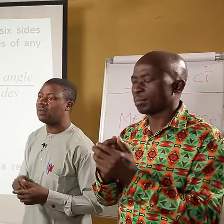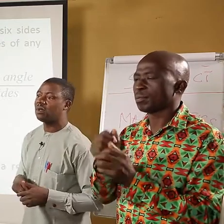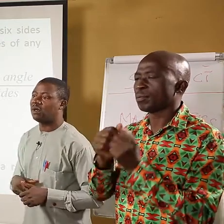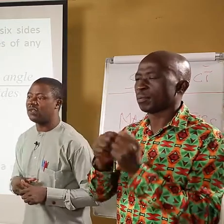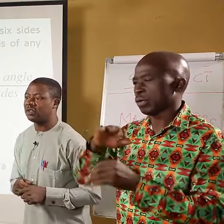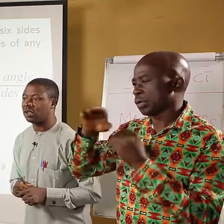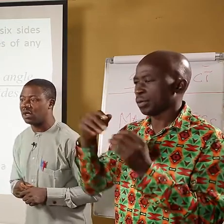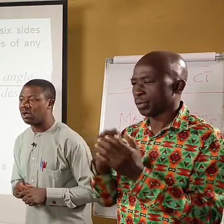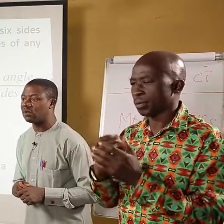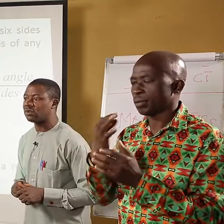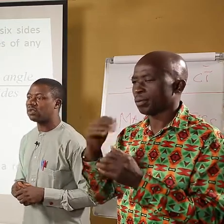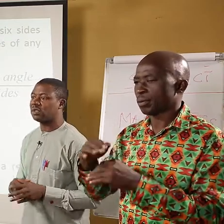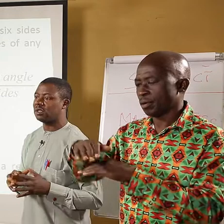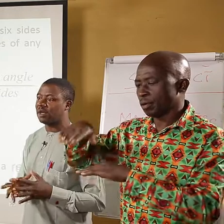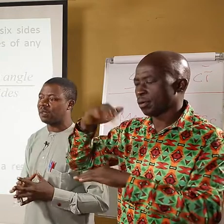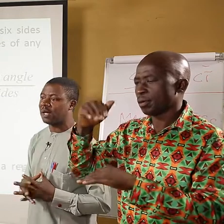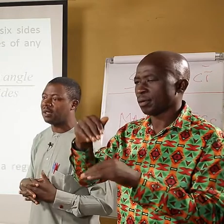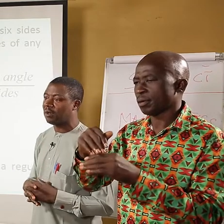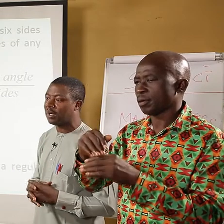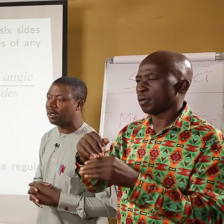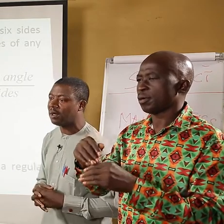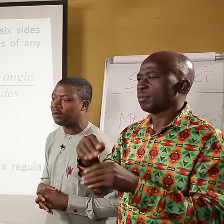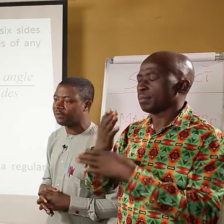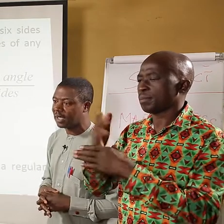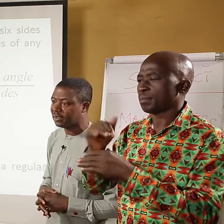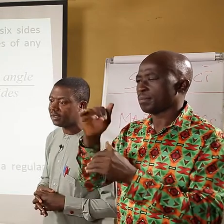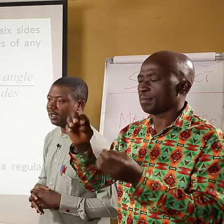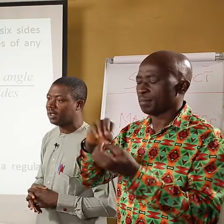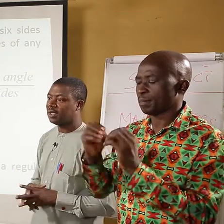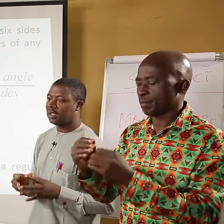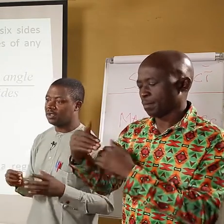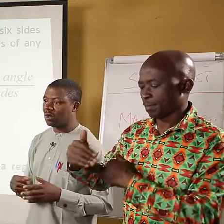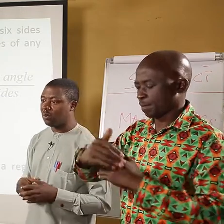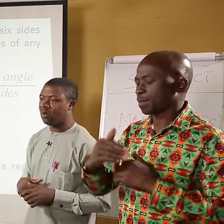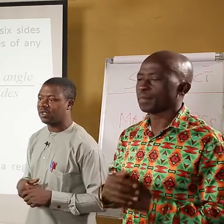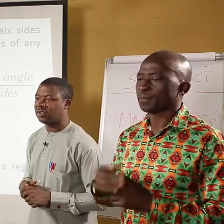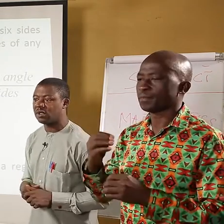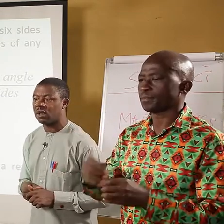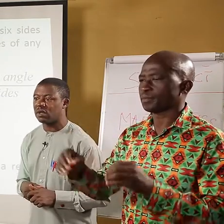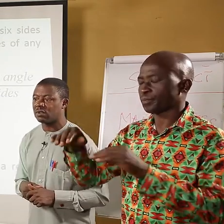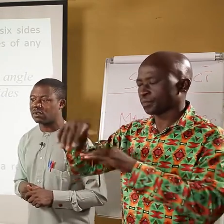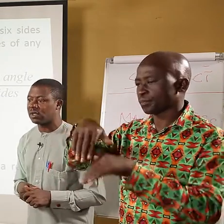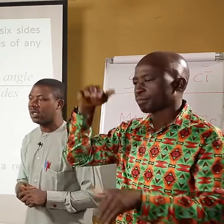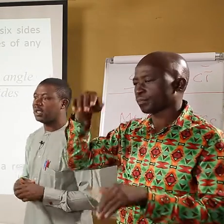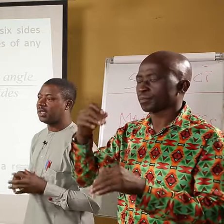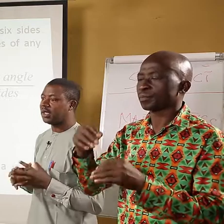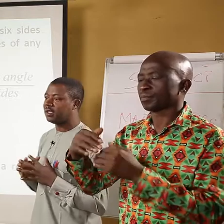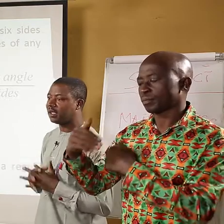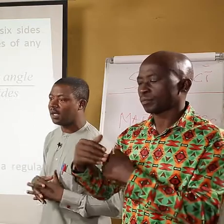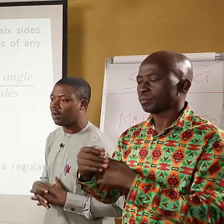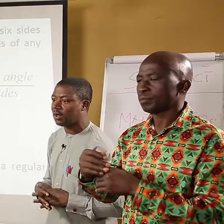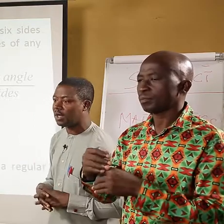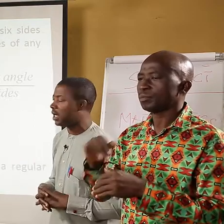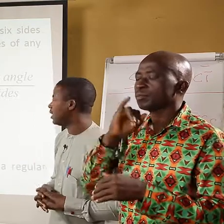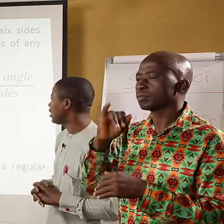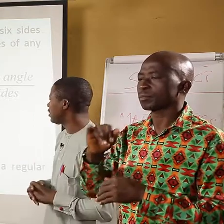sum of the exterior angles divided by the number of sides. The sum of the exterior angles is